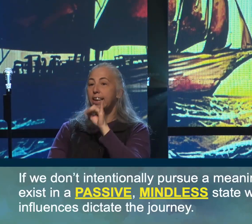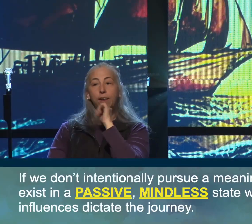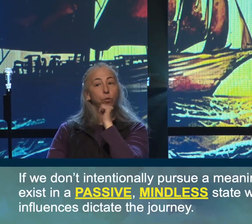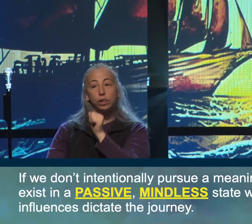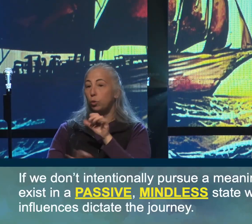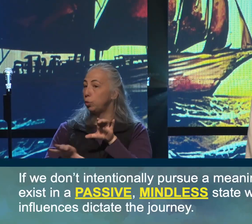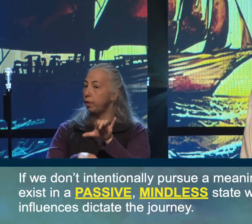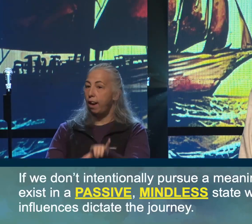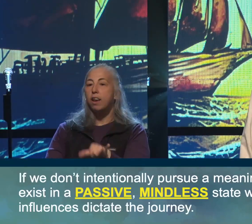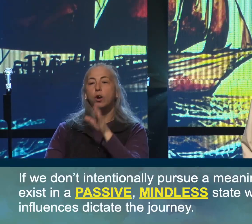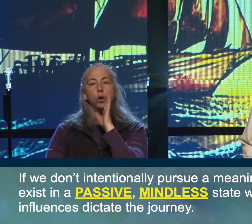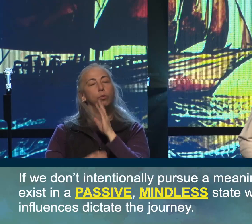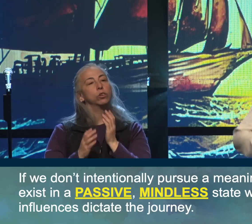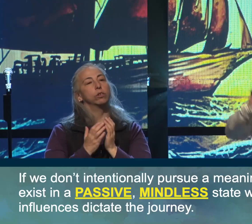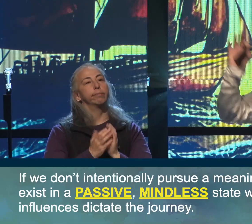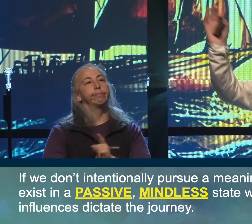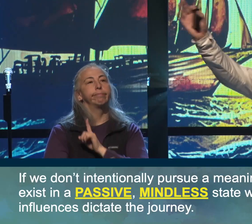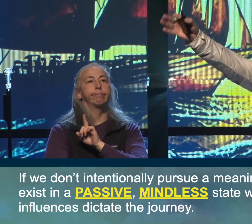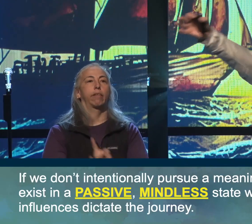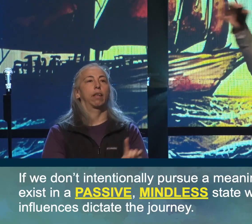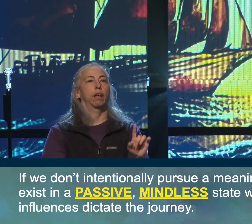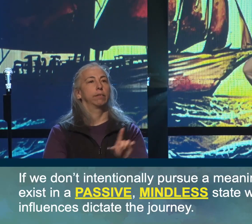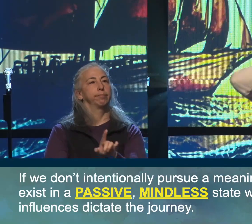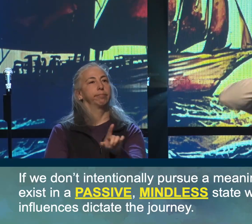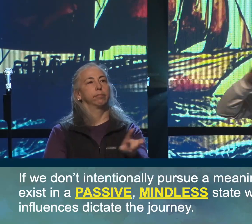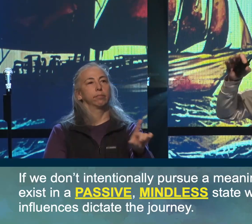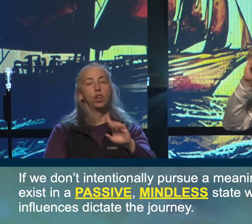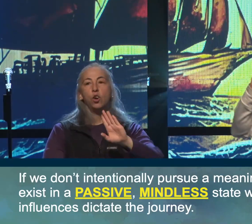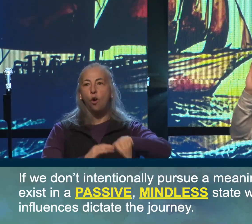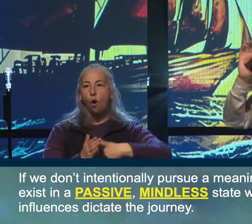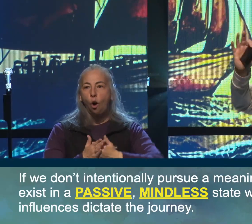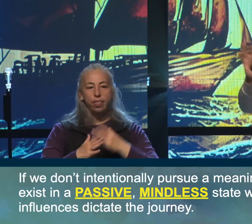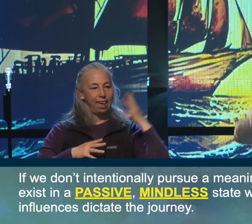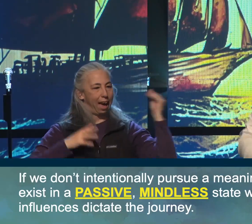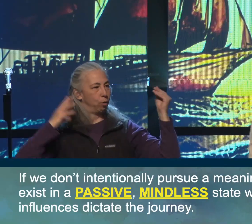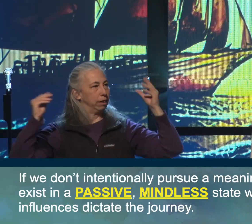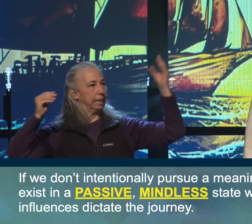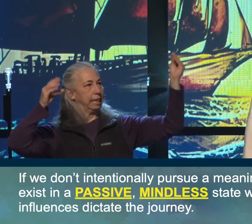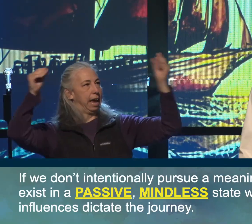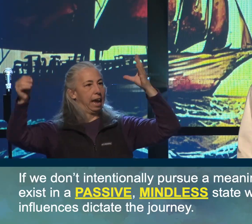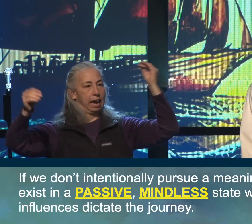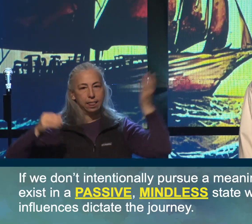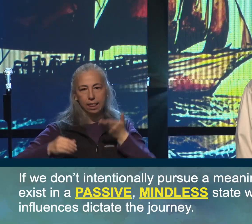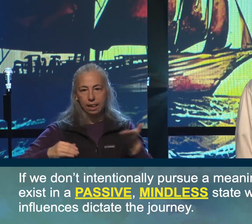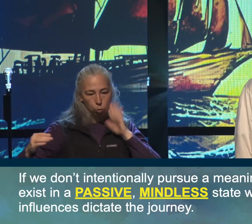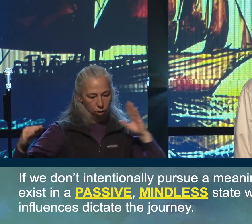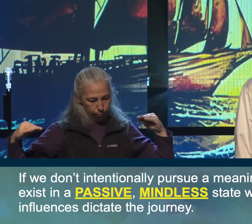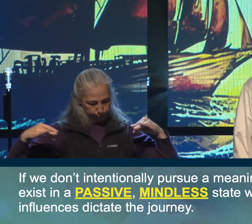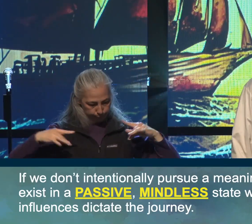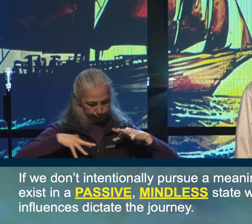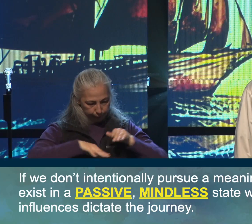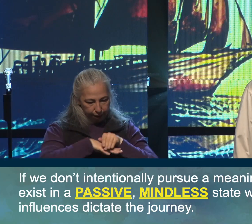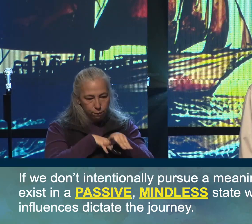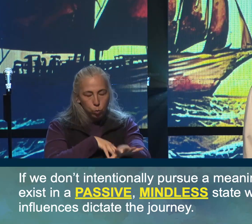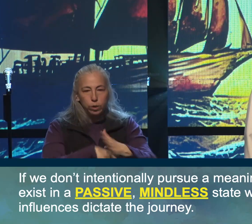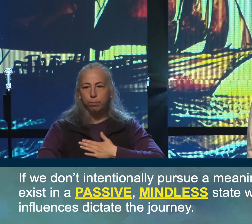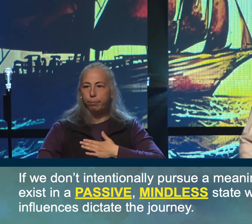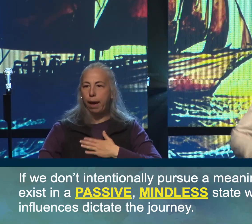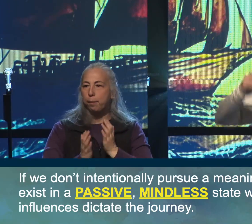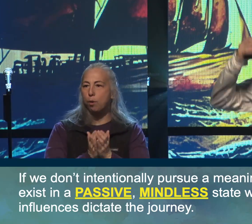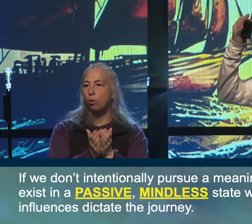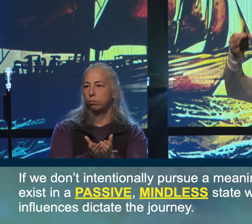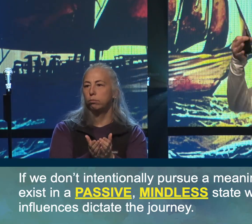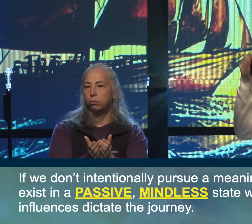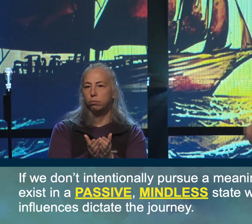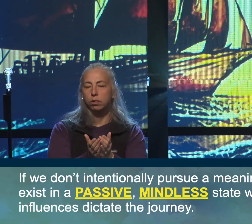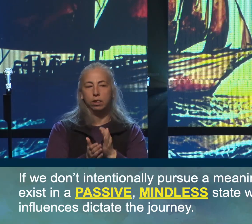passive, mindless state where all these external influences dictate where we end up in life. Does that make sense? So